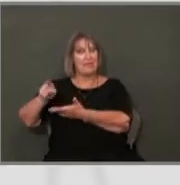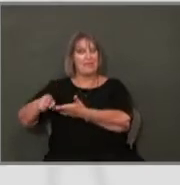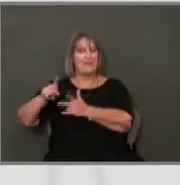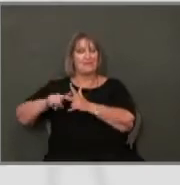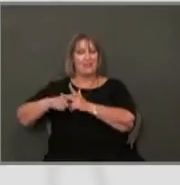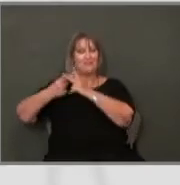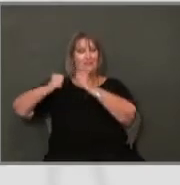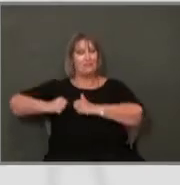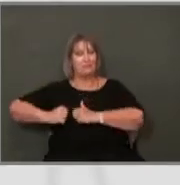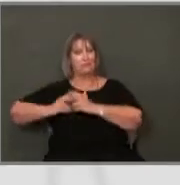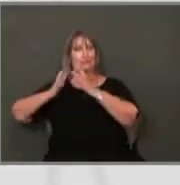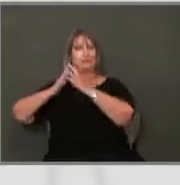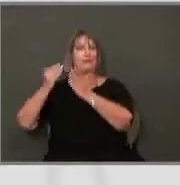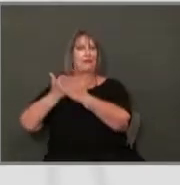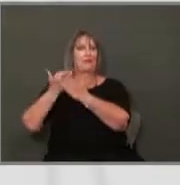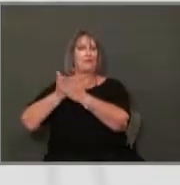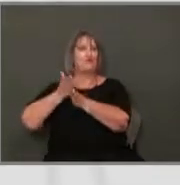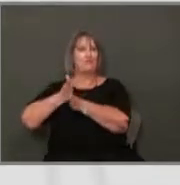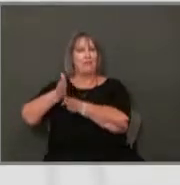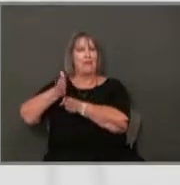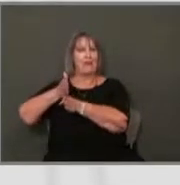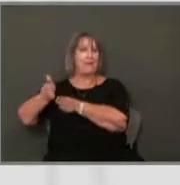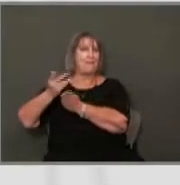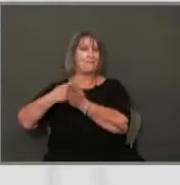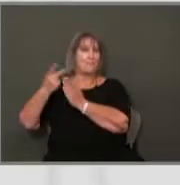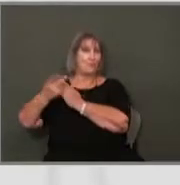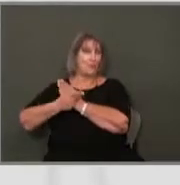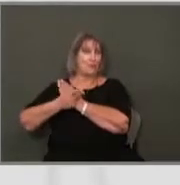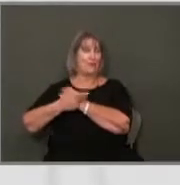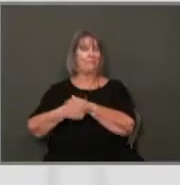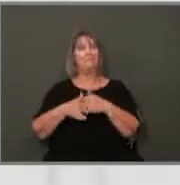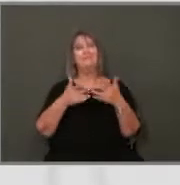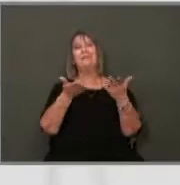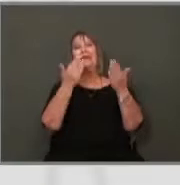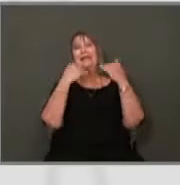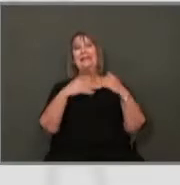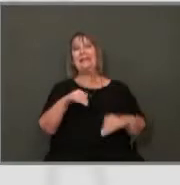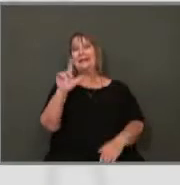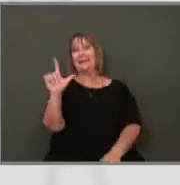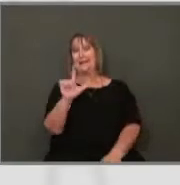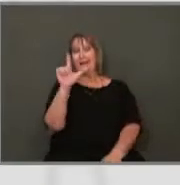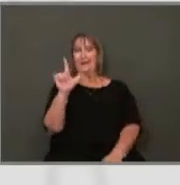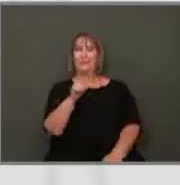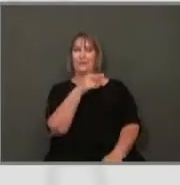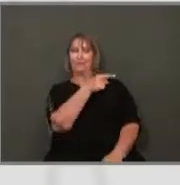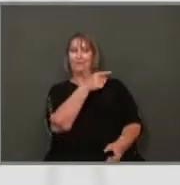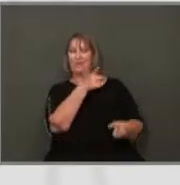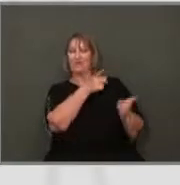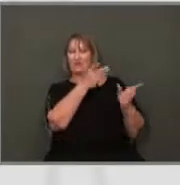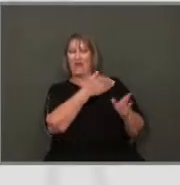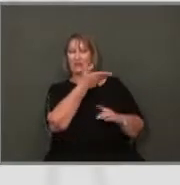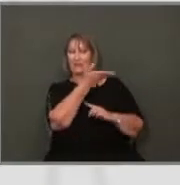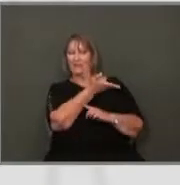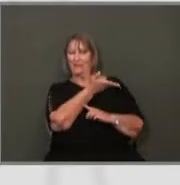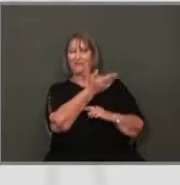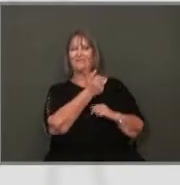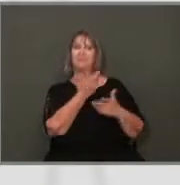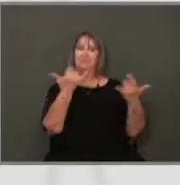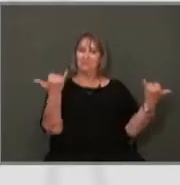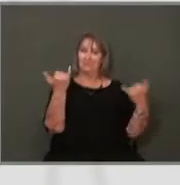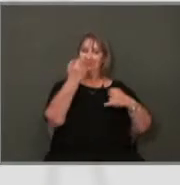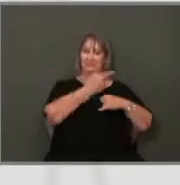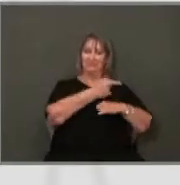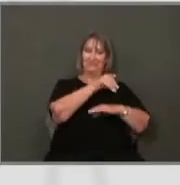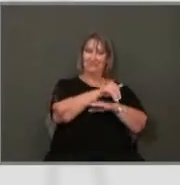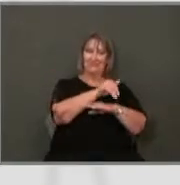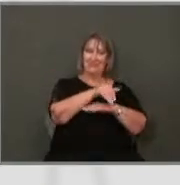ground in 2024. Next slide. The library director is back here in the back corner, and he's hosting us tonight.